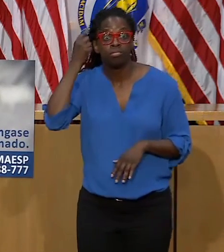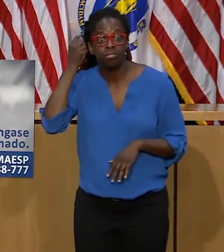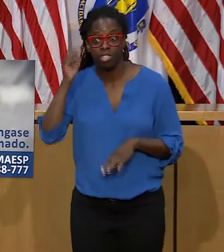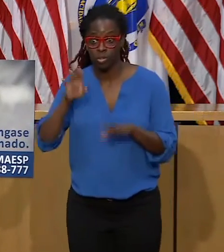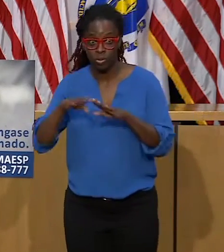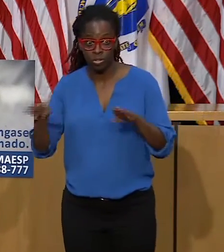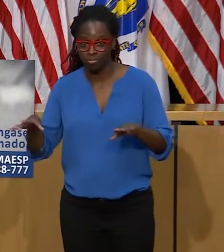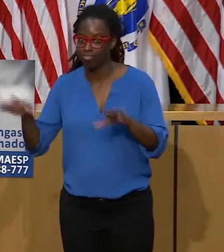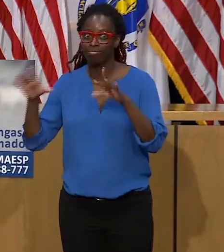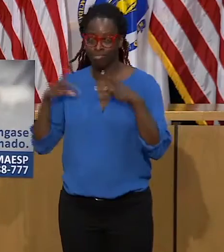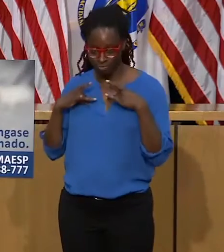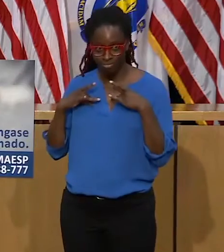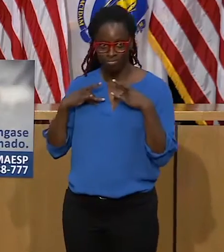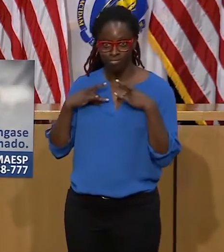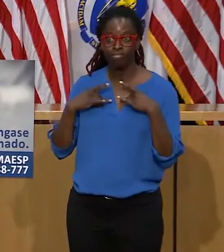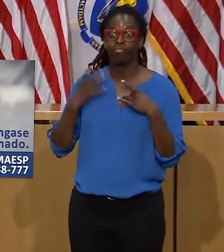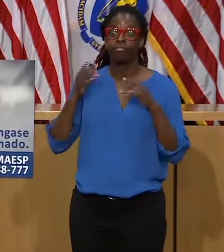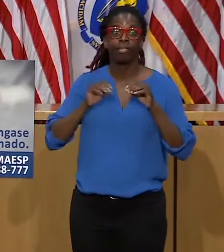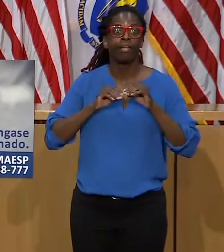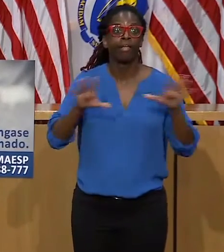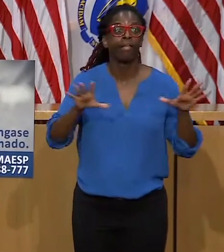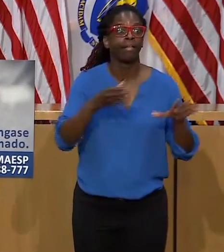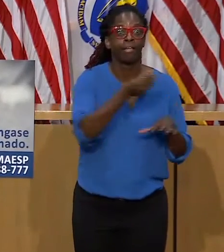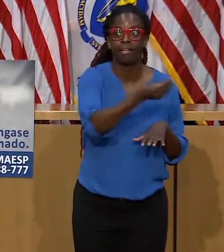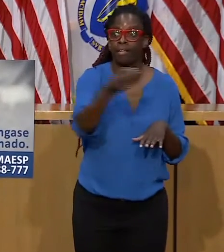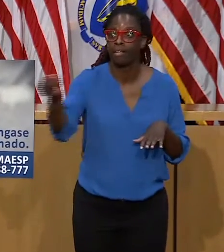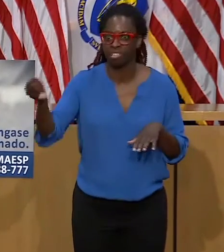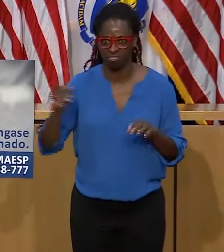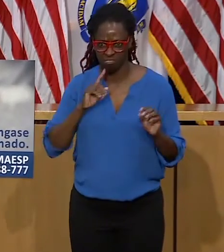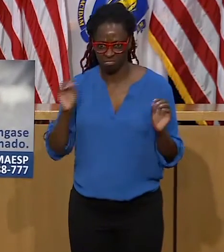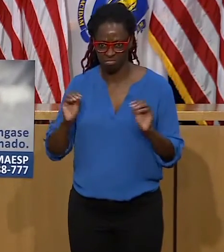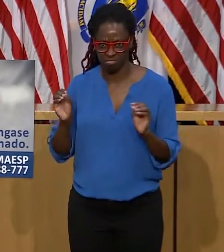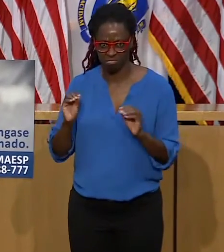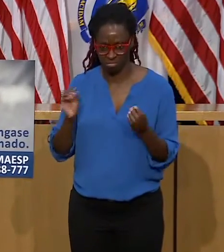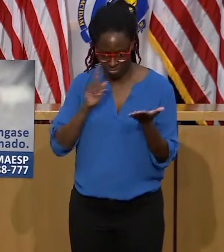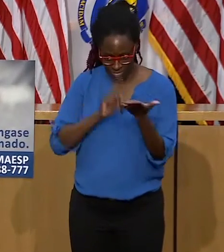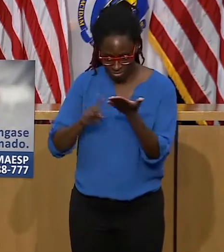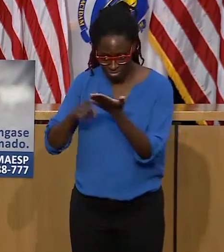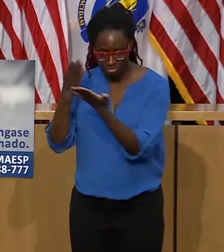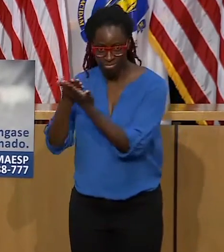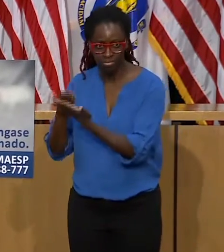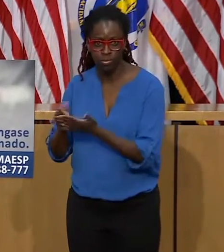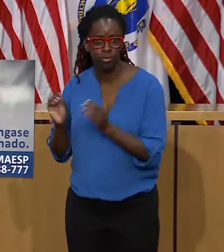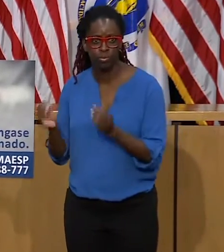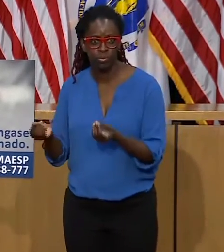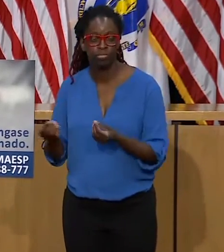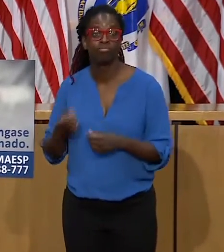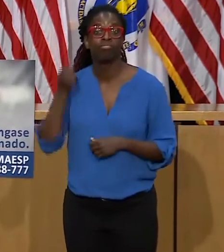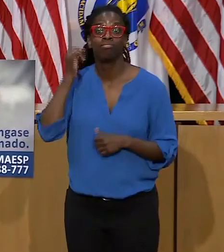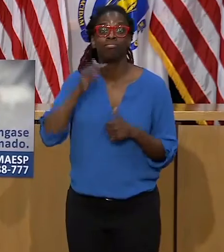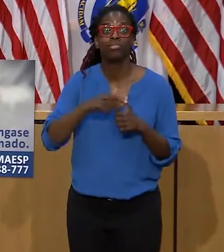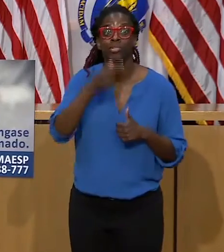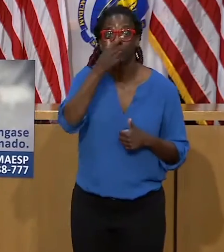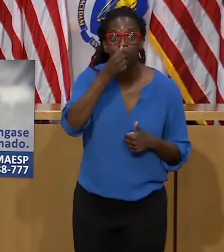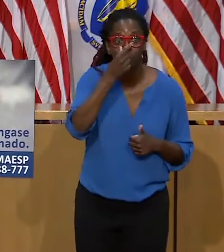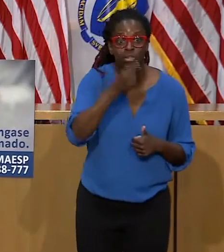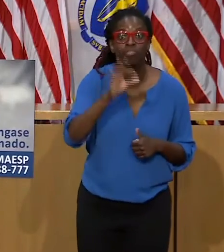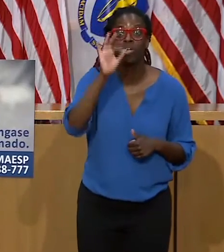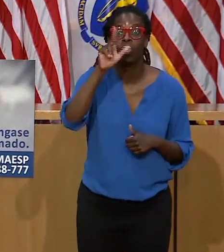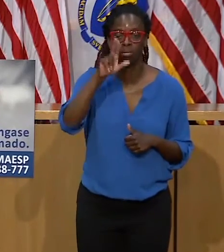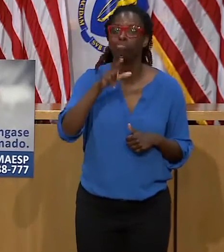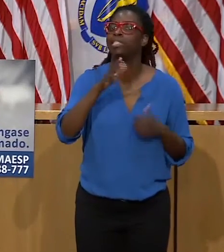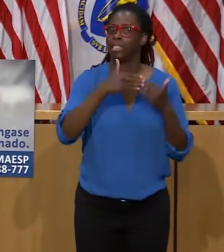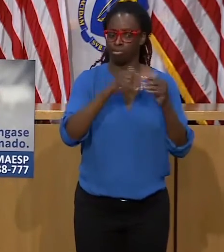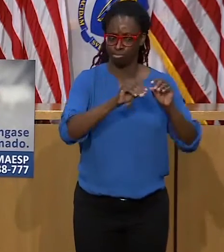virus infections such as influenza, in which children are the major drivers of infection. Modeling studies also